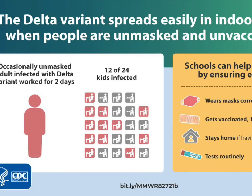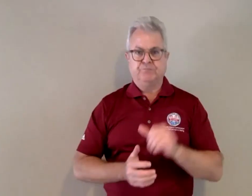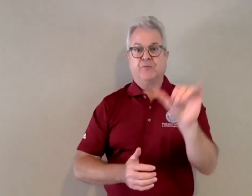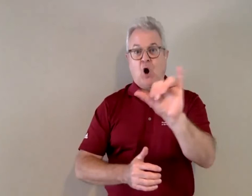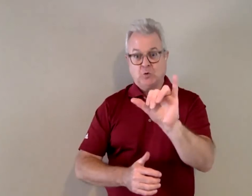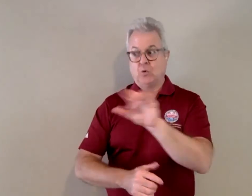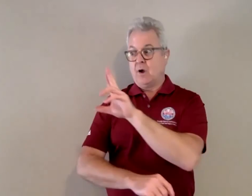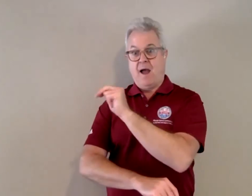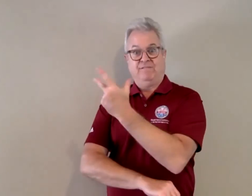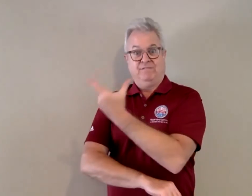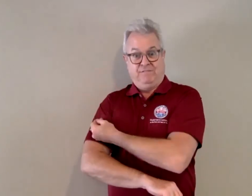disease.